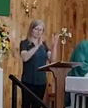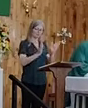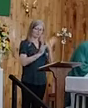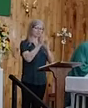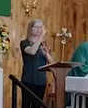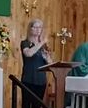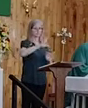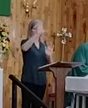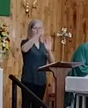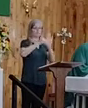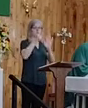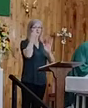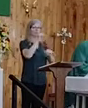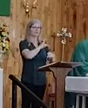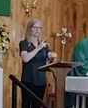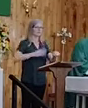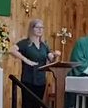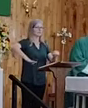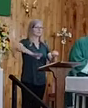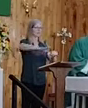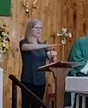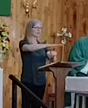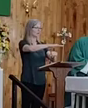the Christ. For the